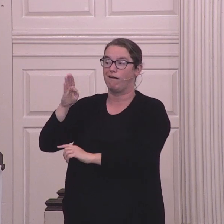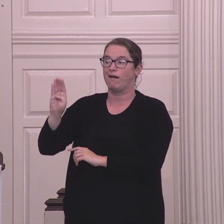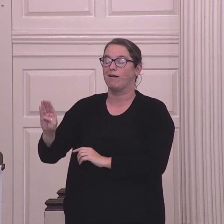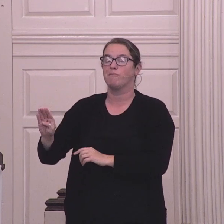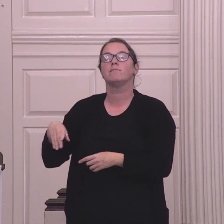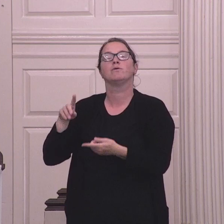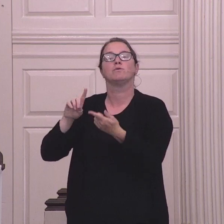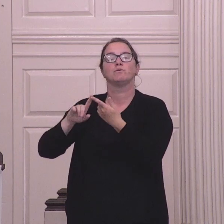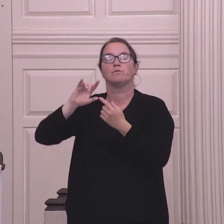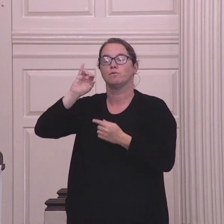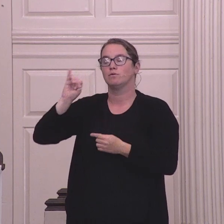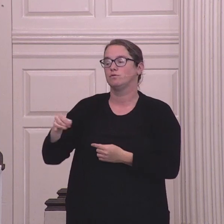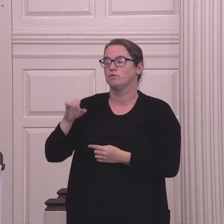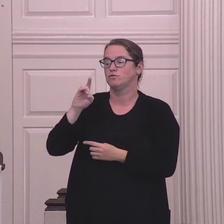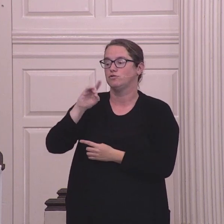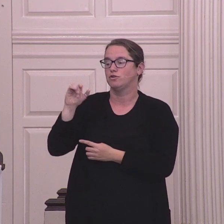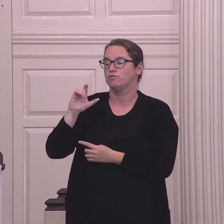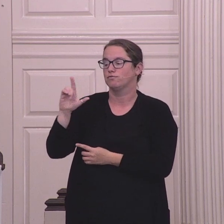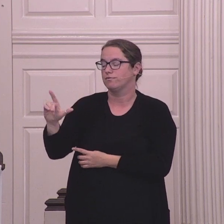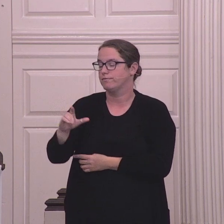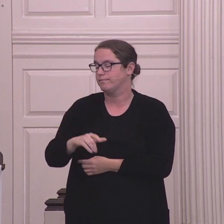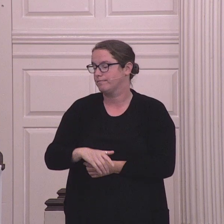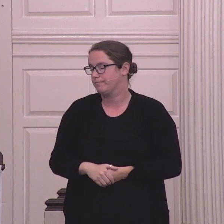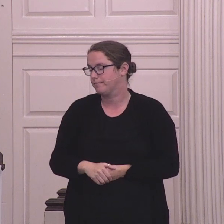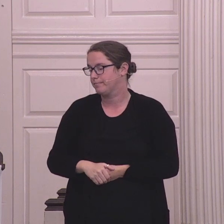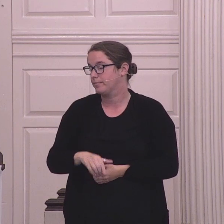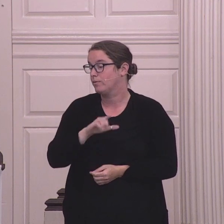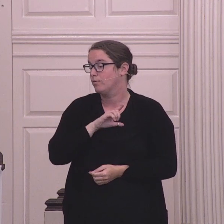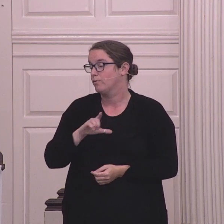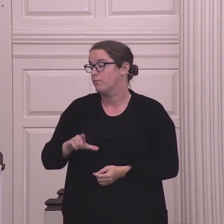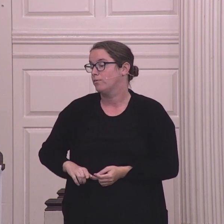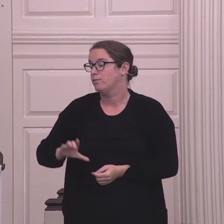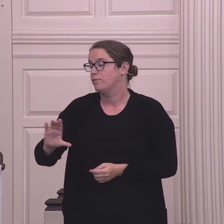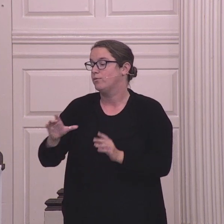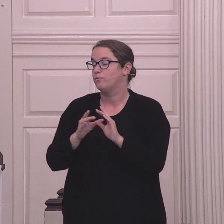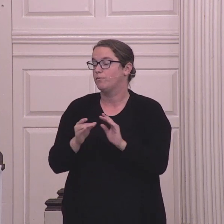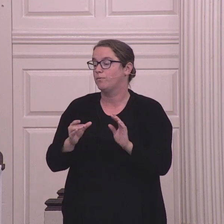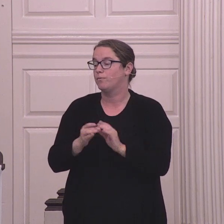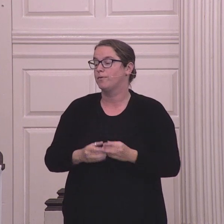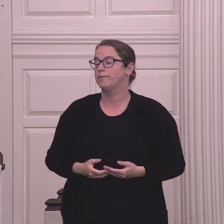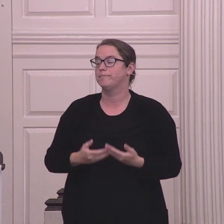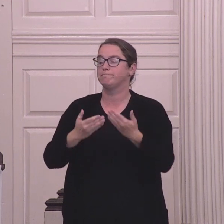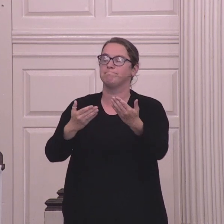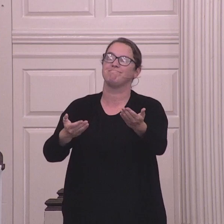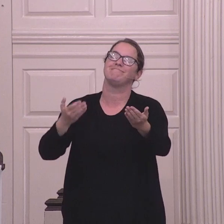to Jezreel. The word of the Lord.